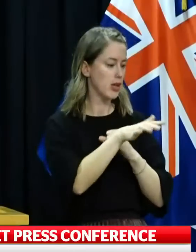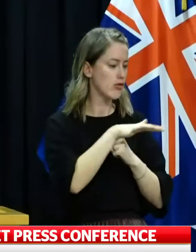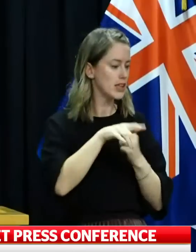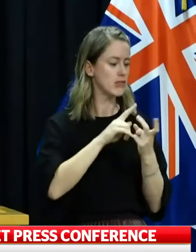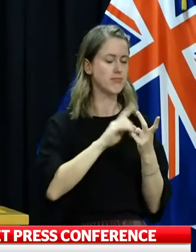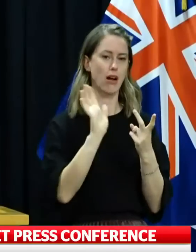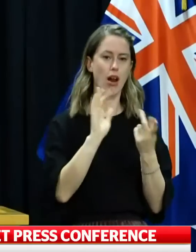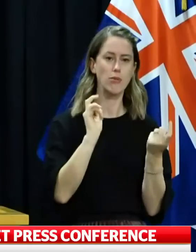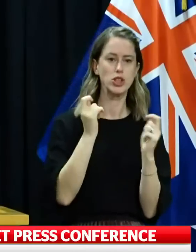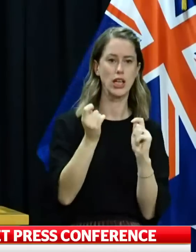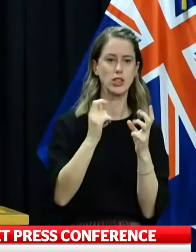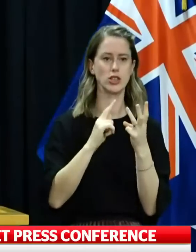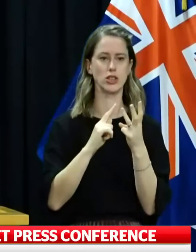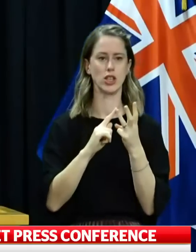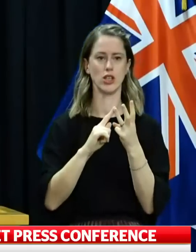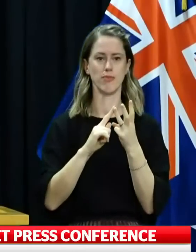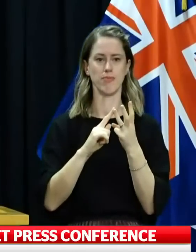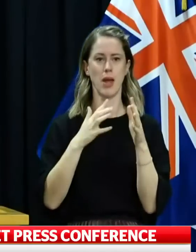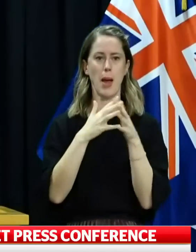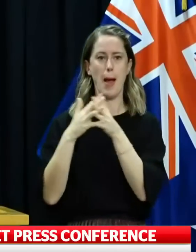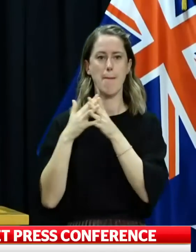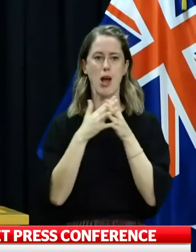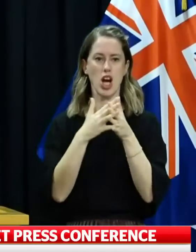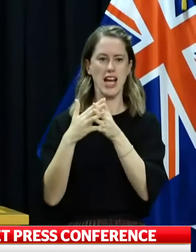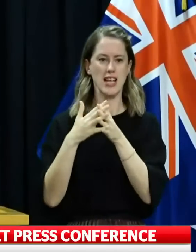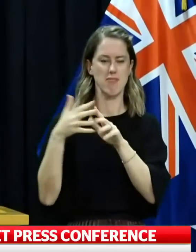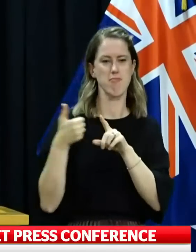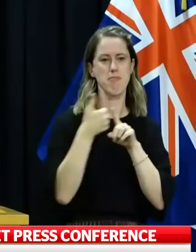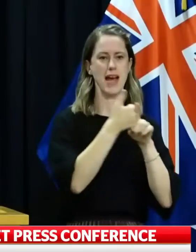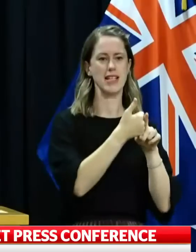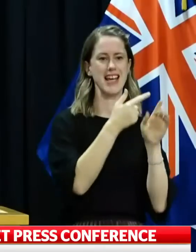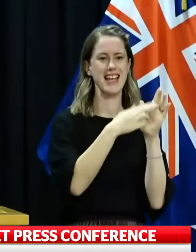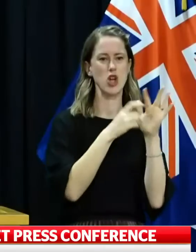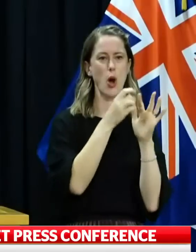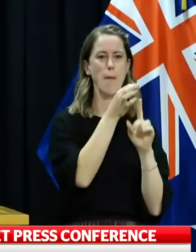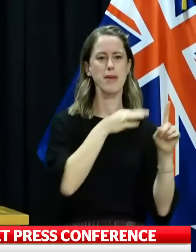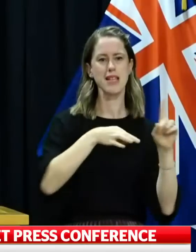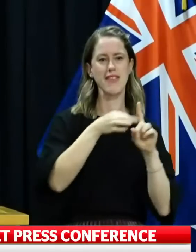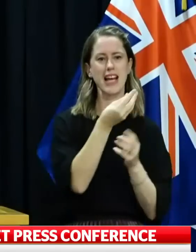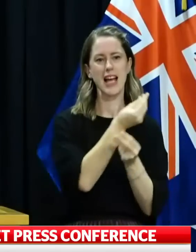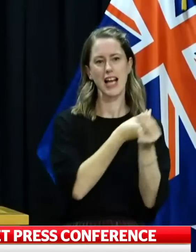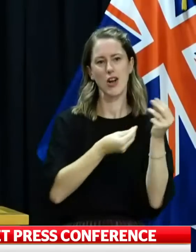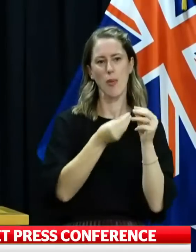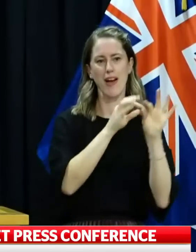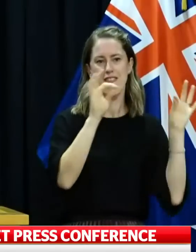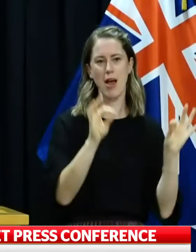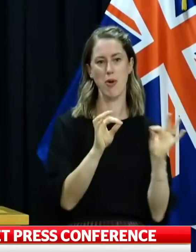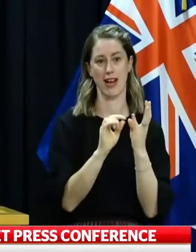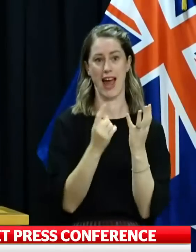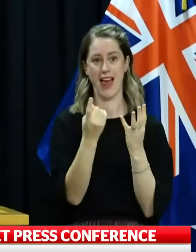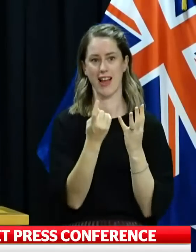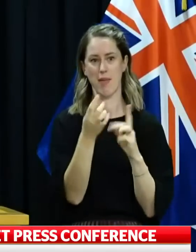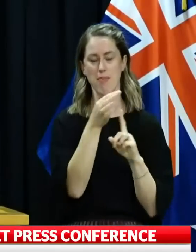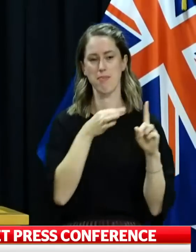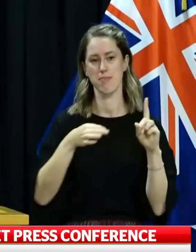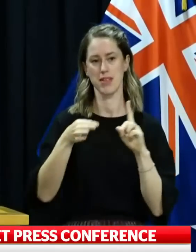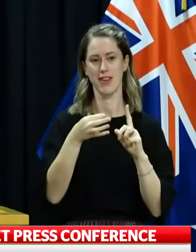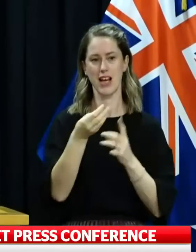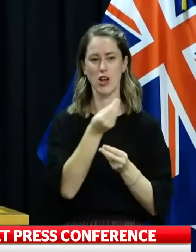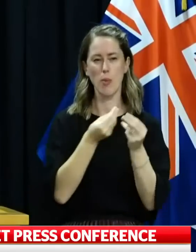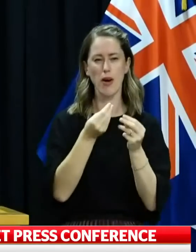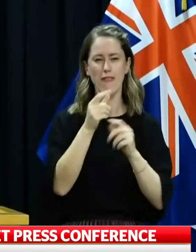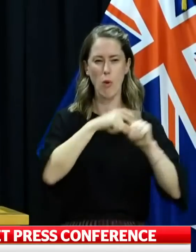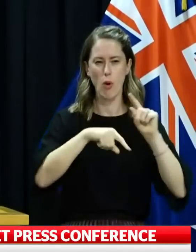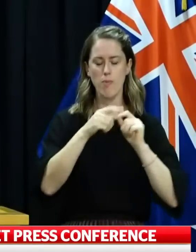climate change, the US-backed Indo-Pacific Economic Framework, and the upcoming Pacific Island Forum. This is also an